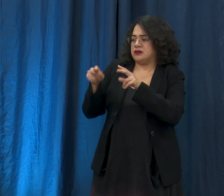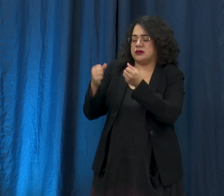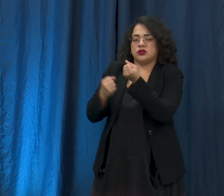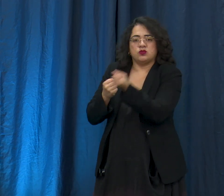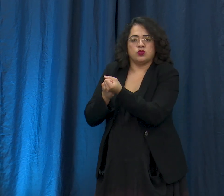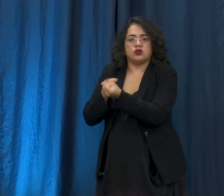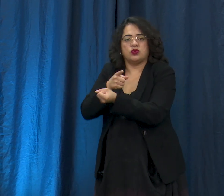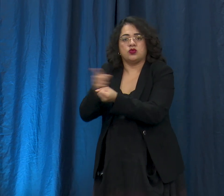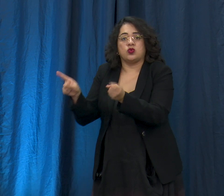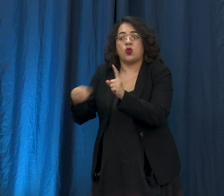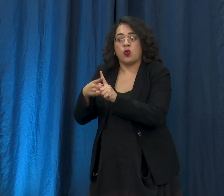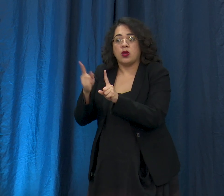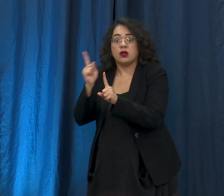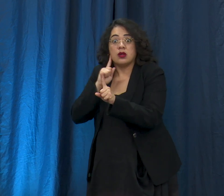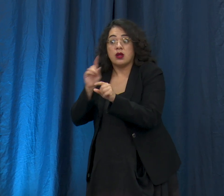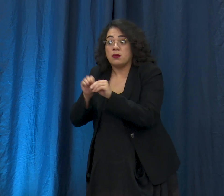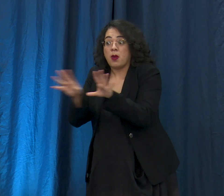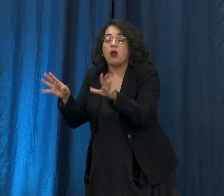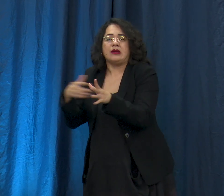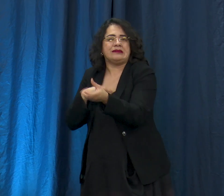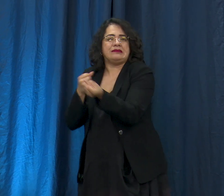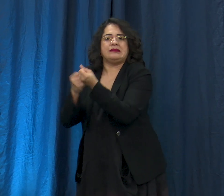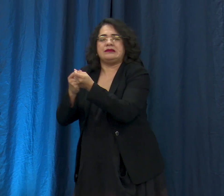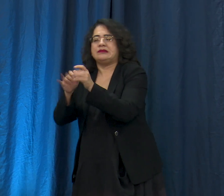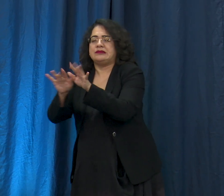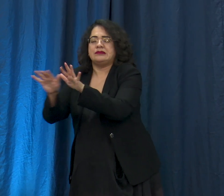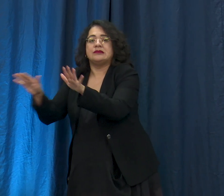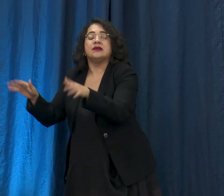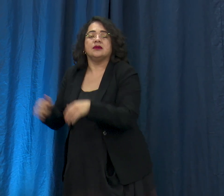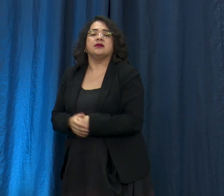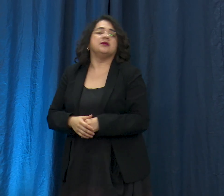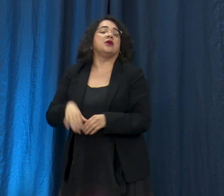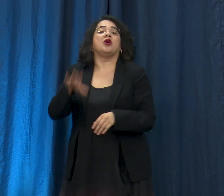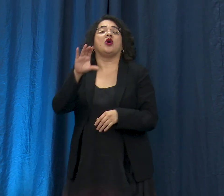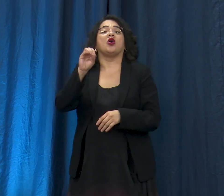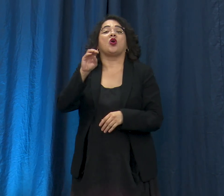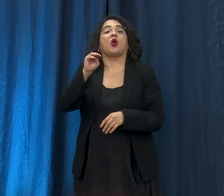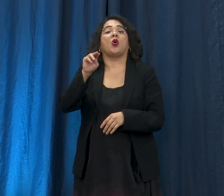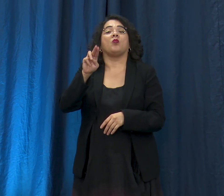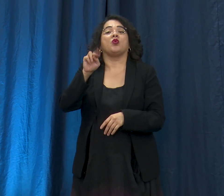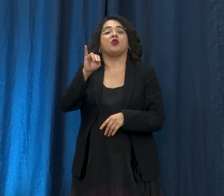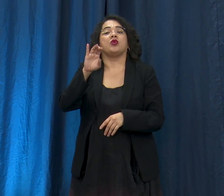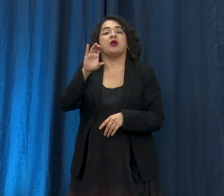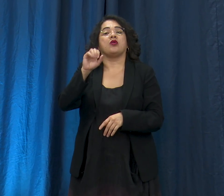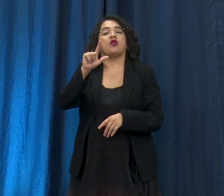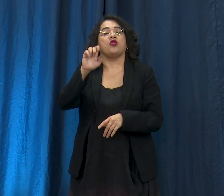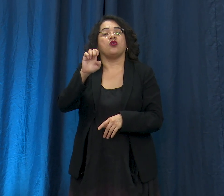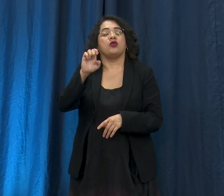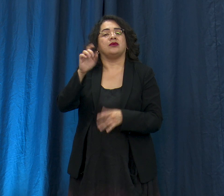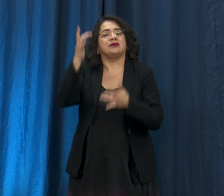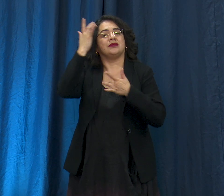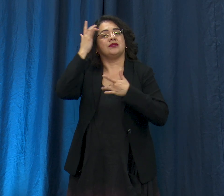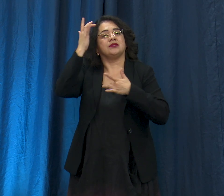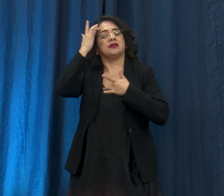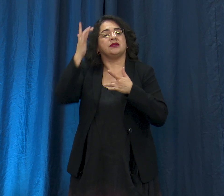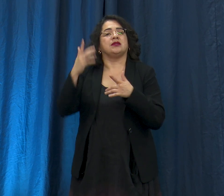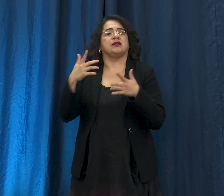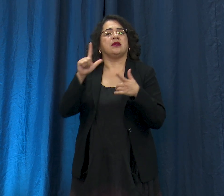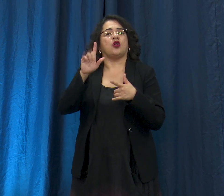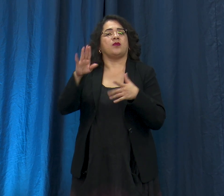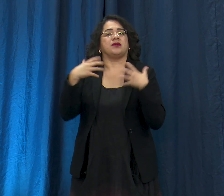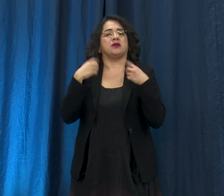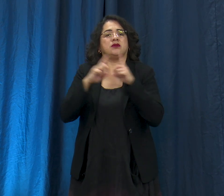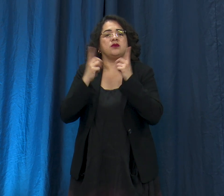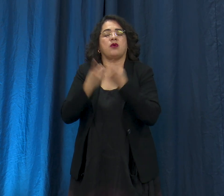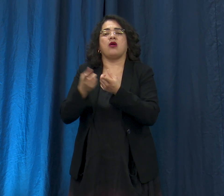respond accordingly. These are facilities that the Communicable Disease Control Program and the Health Department have had relationships with for years, and we've